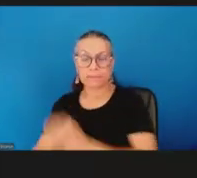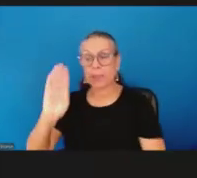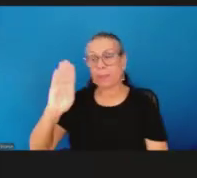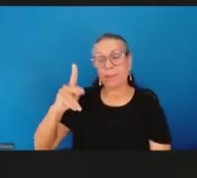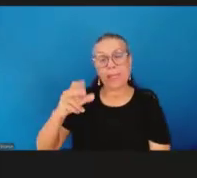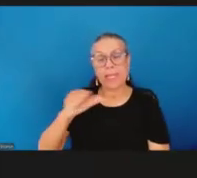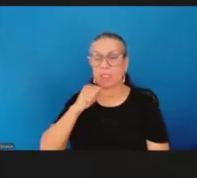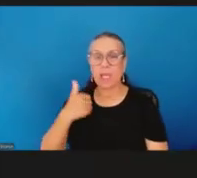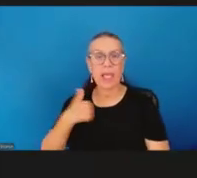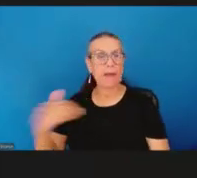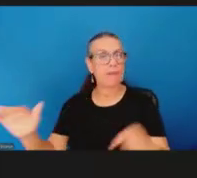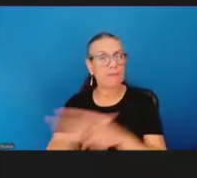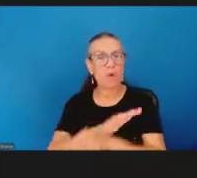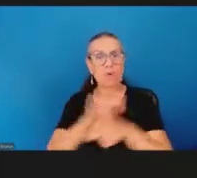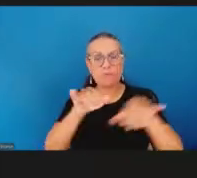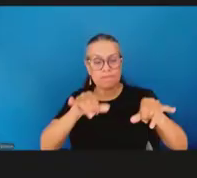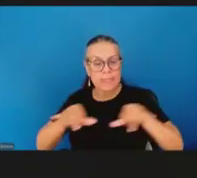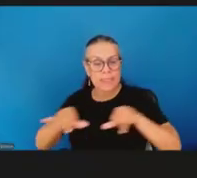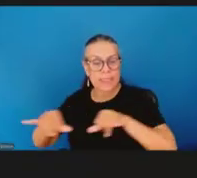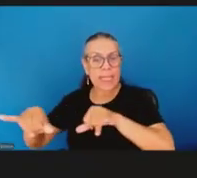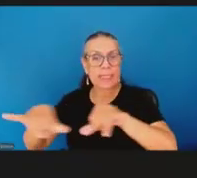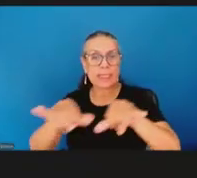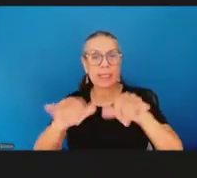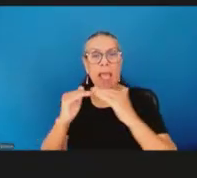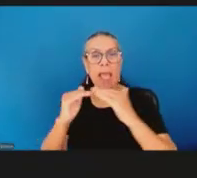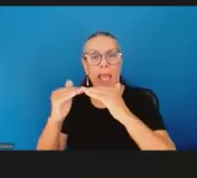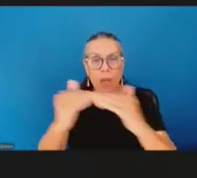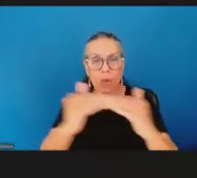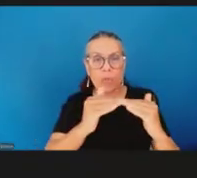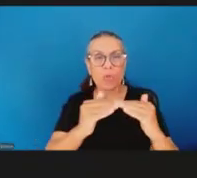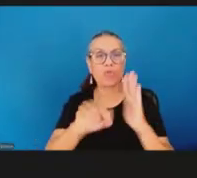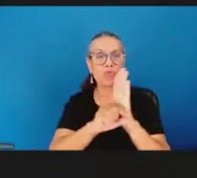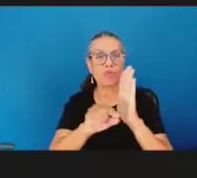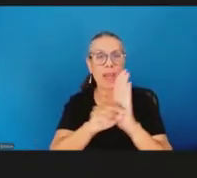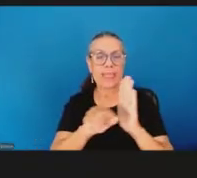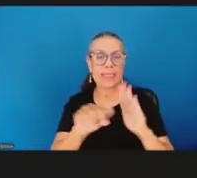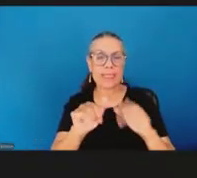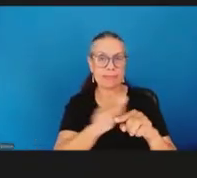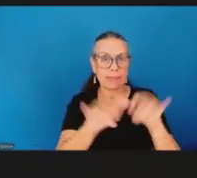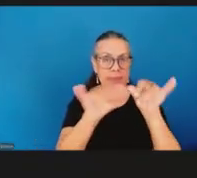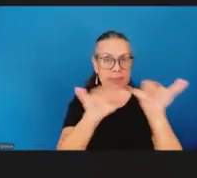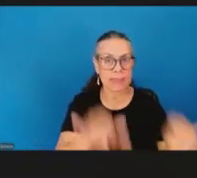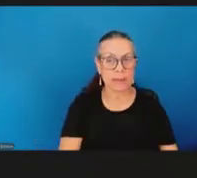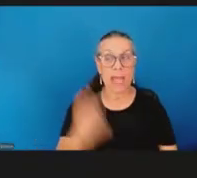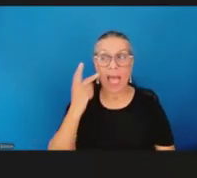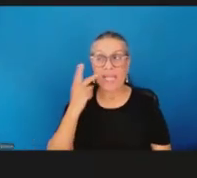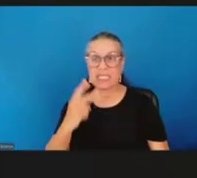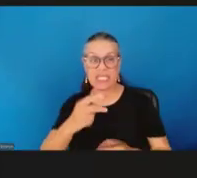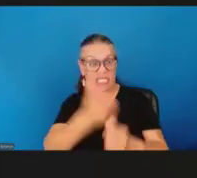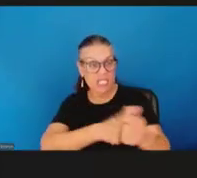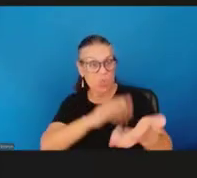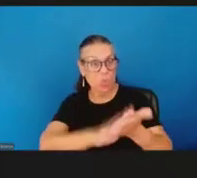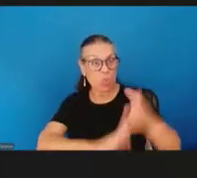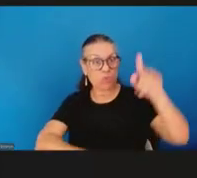a fully standardized, district-wide equitable grading policy. I have seen grading practices that still vary significantly by school and by teacher, as